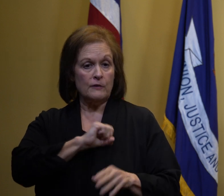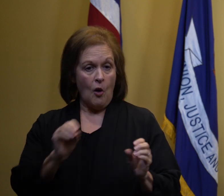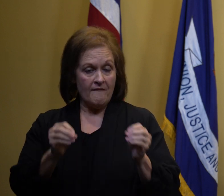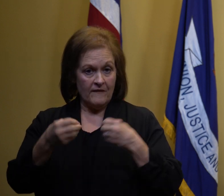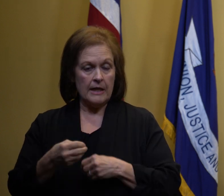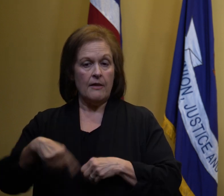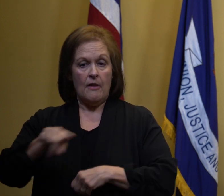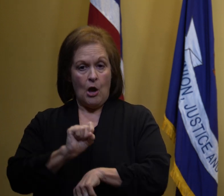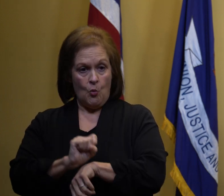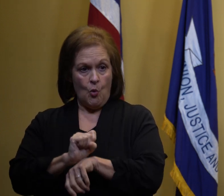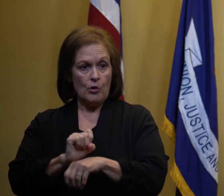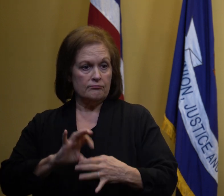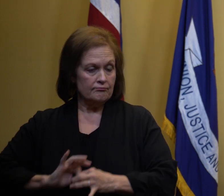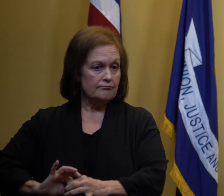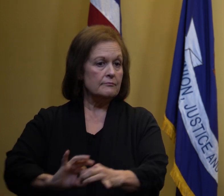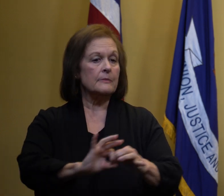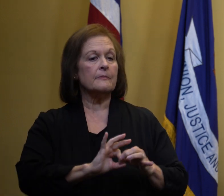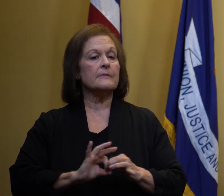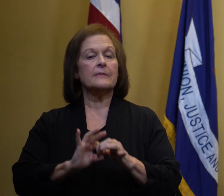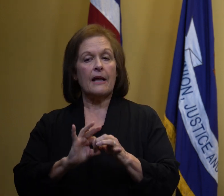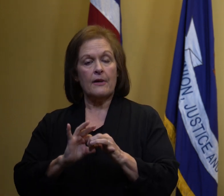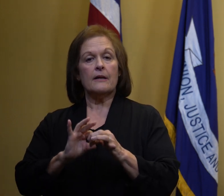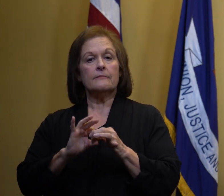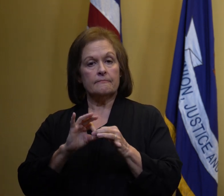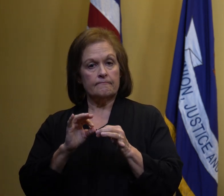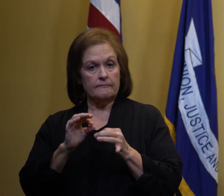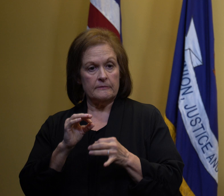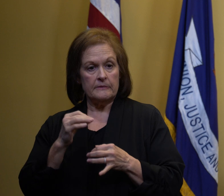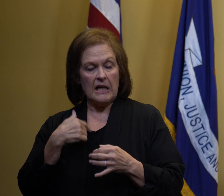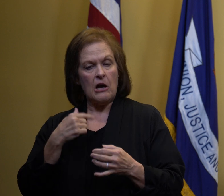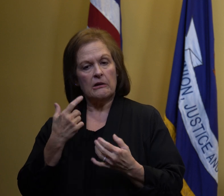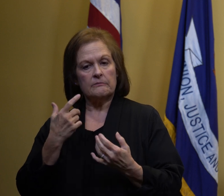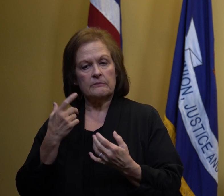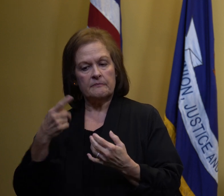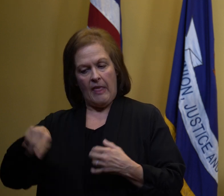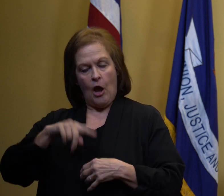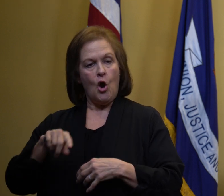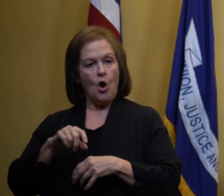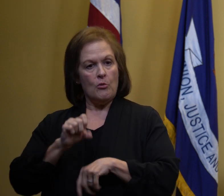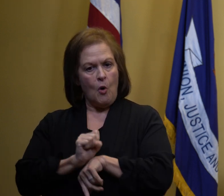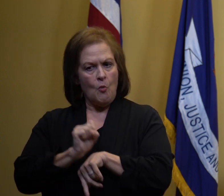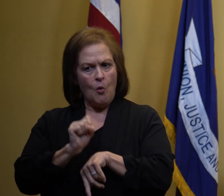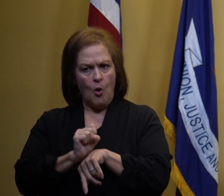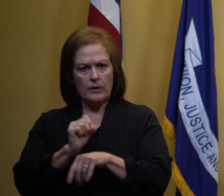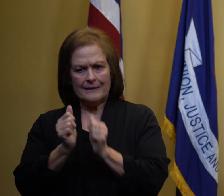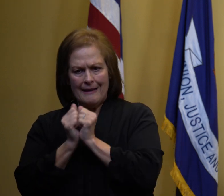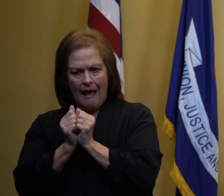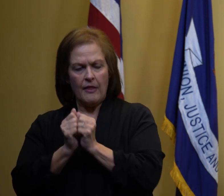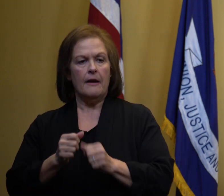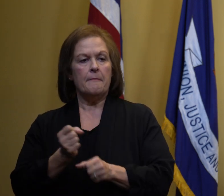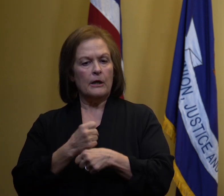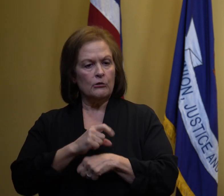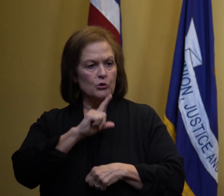work collaboratively. Again, this is a unified command, as I call it, to patrol the areas and kept all of